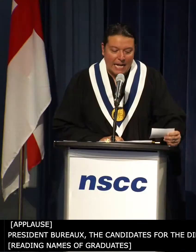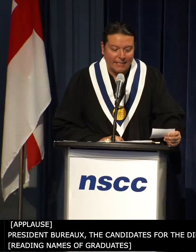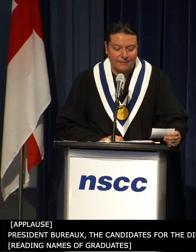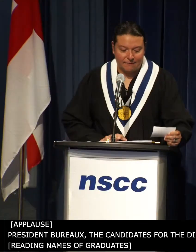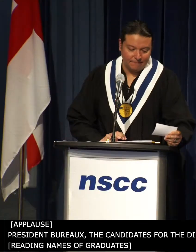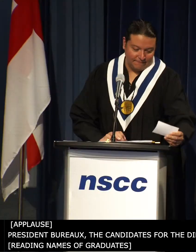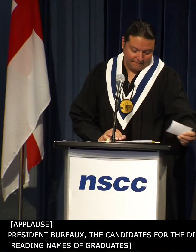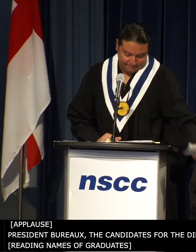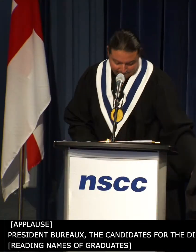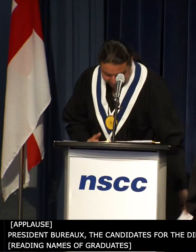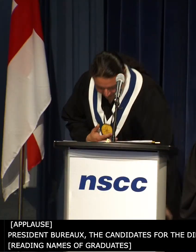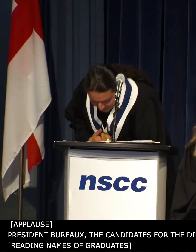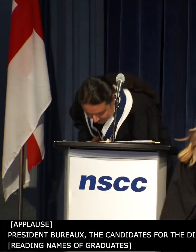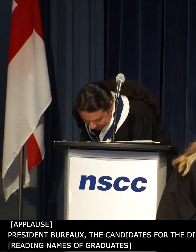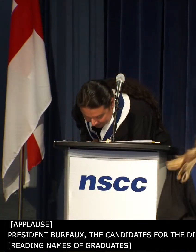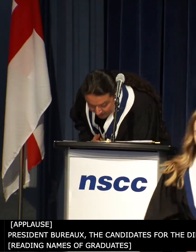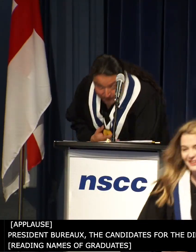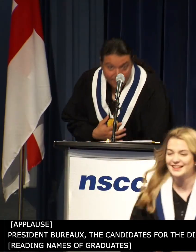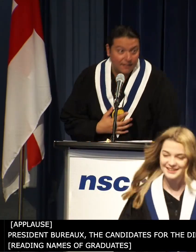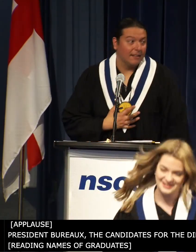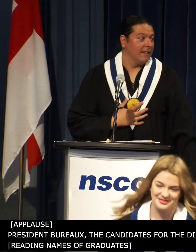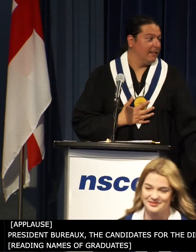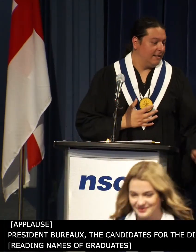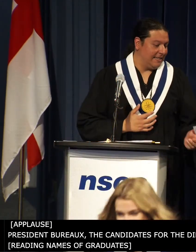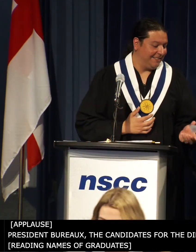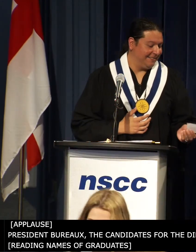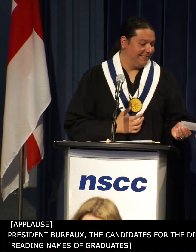Brianna Plaxton.